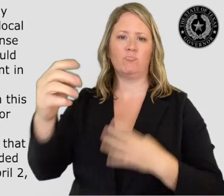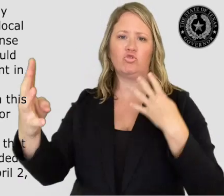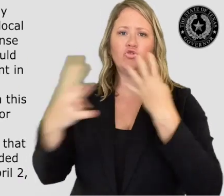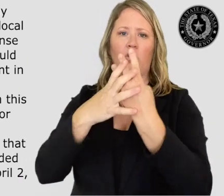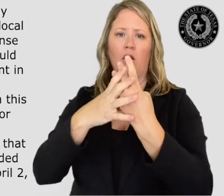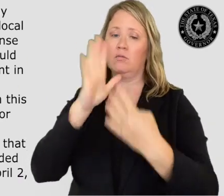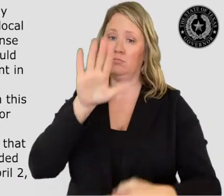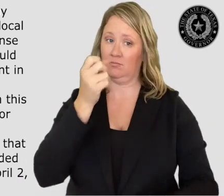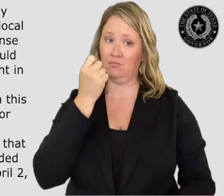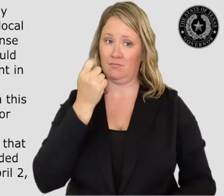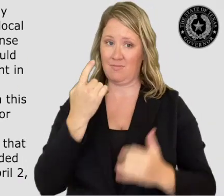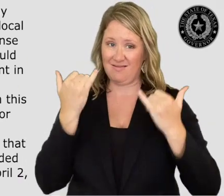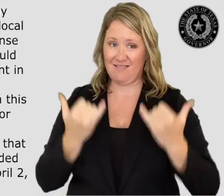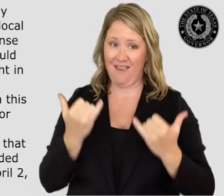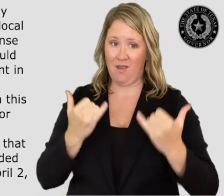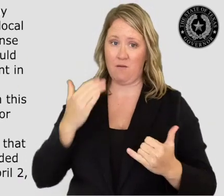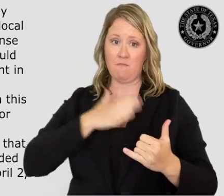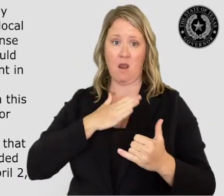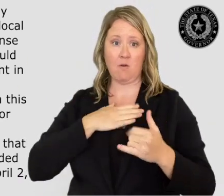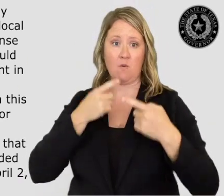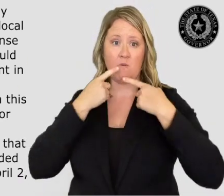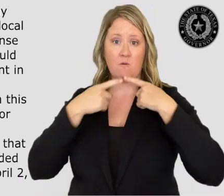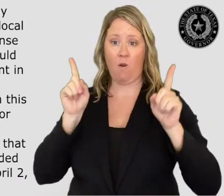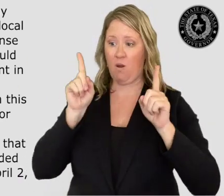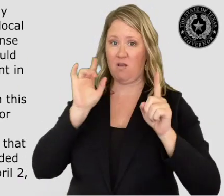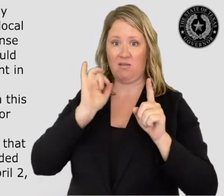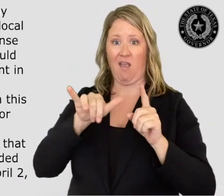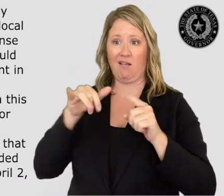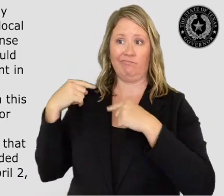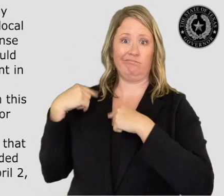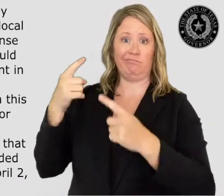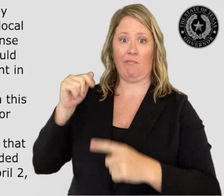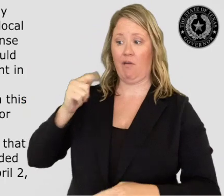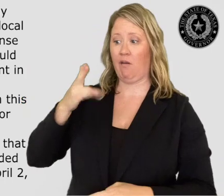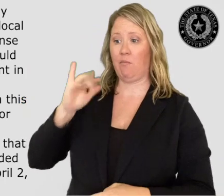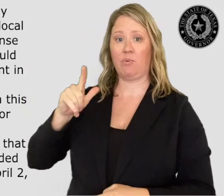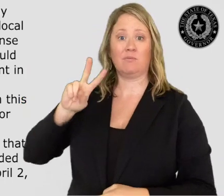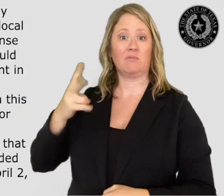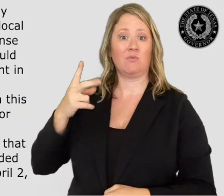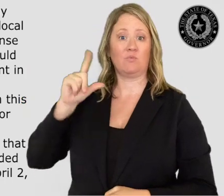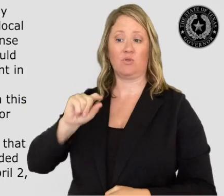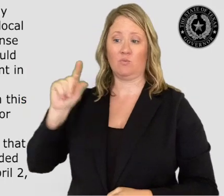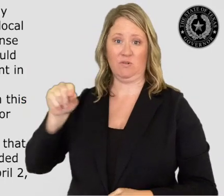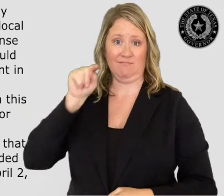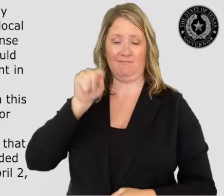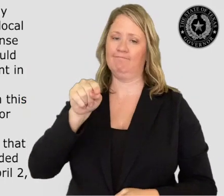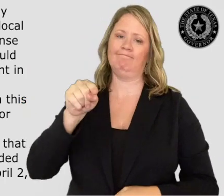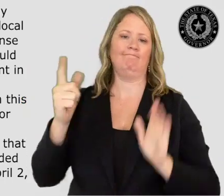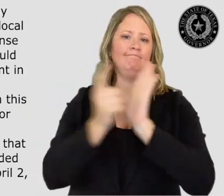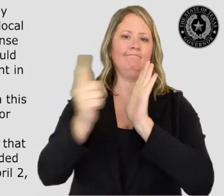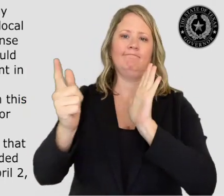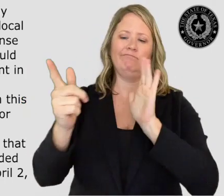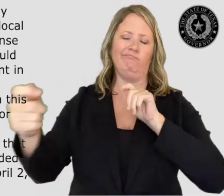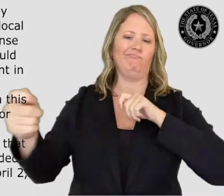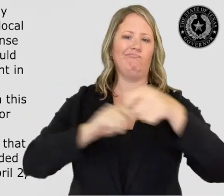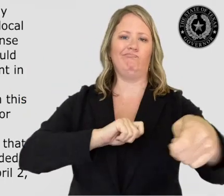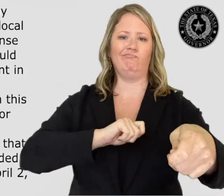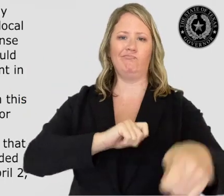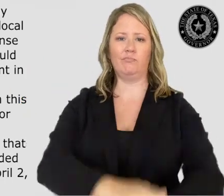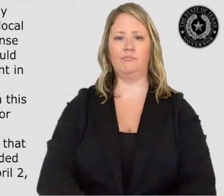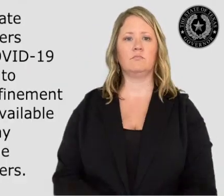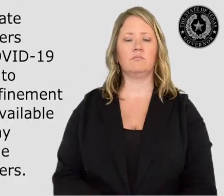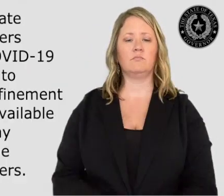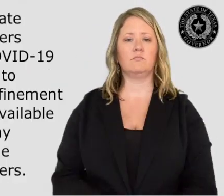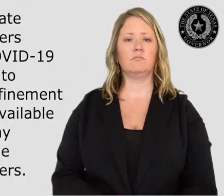person inconsistent with this executive order or any prior state executive order, that order is superseded retroactive to April